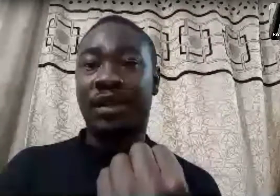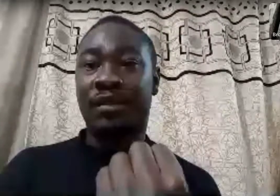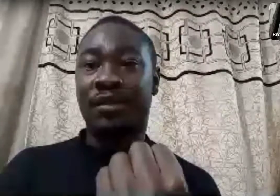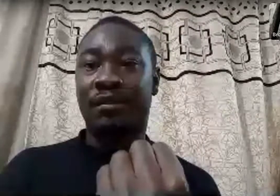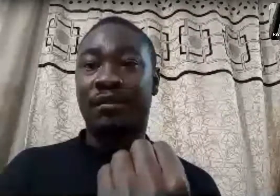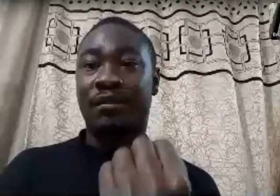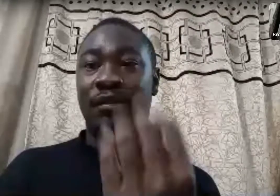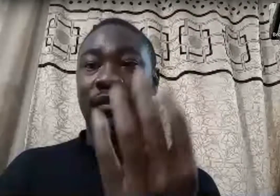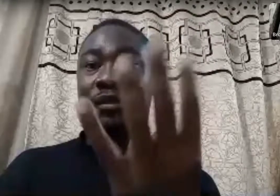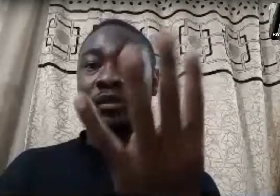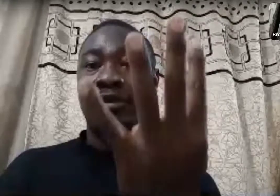14,